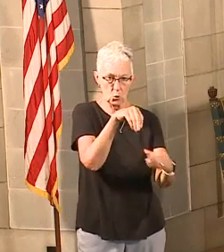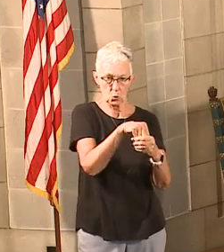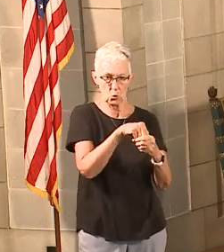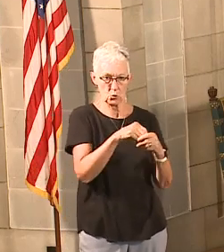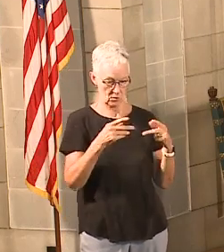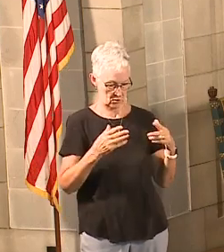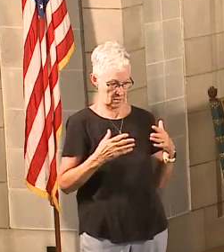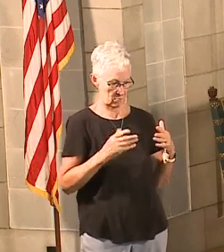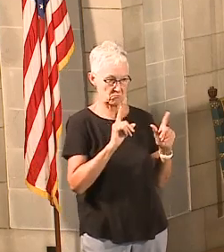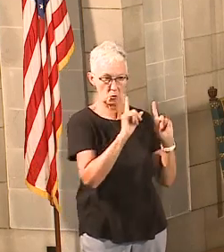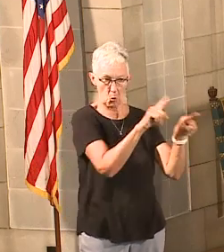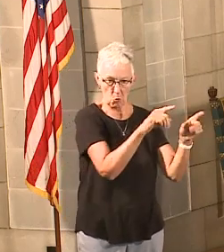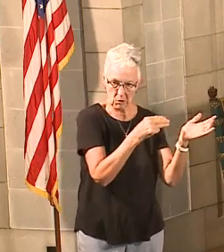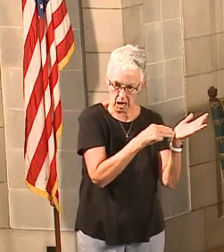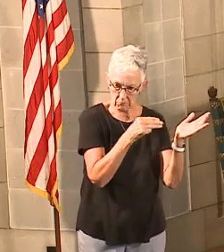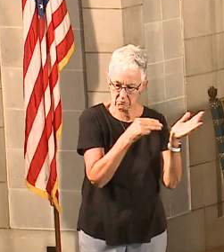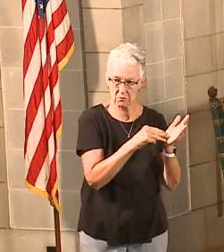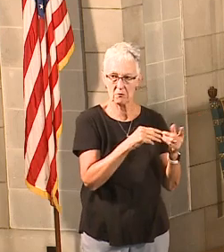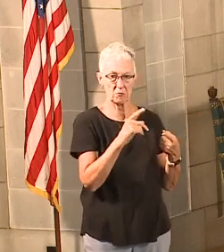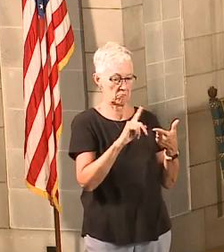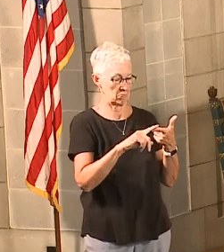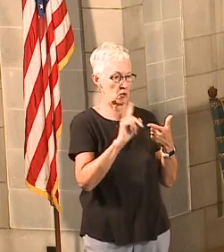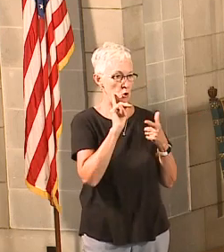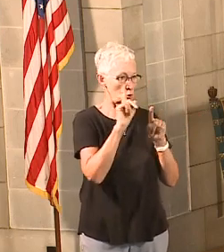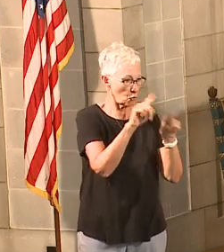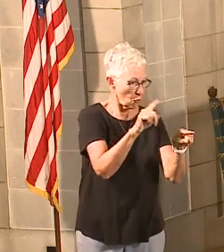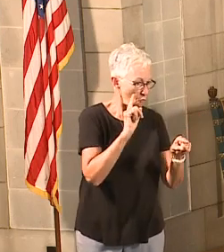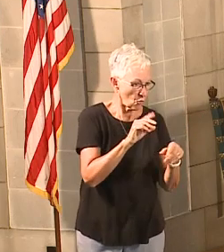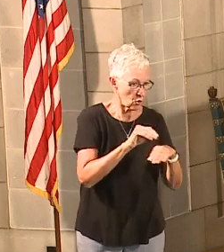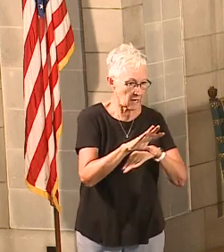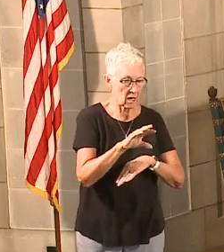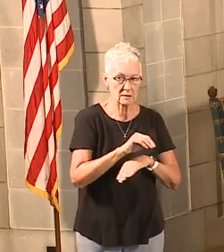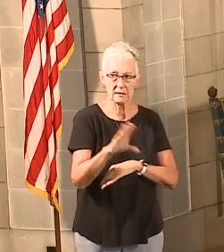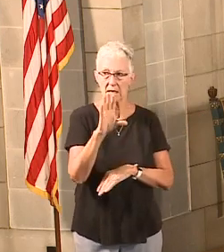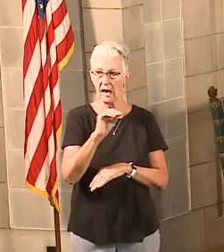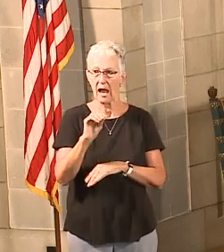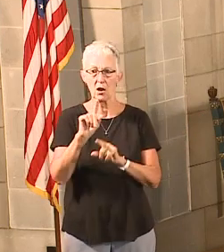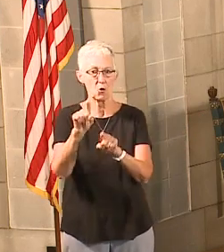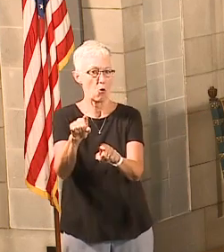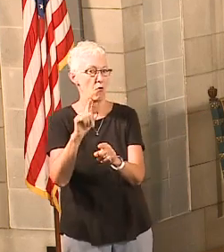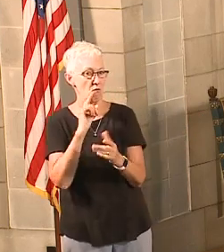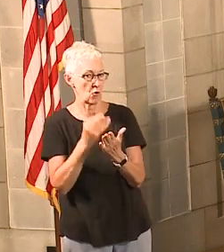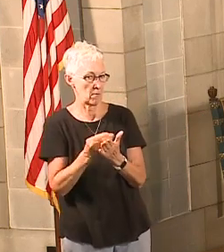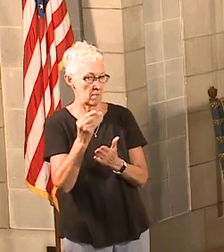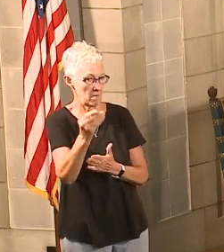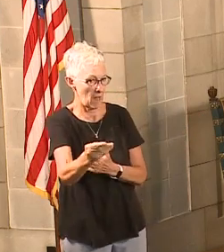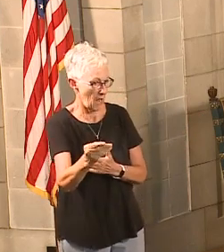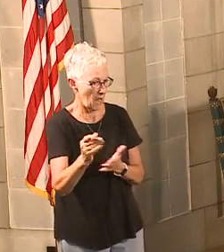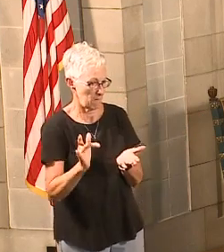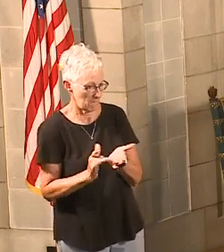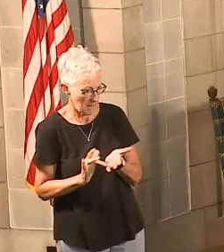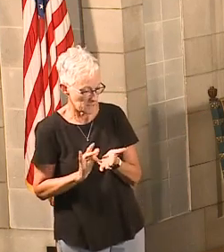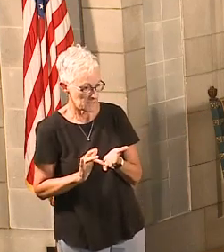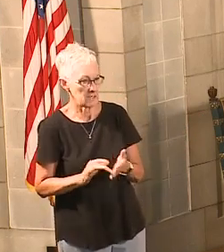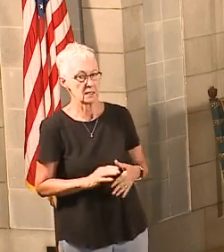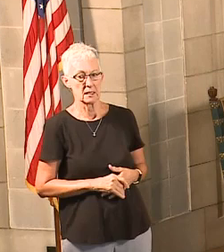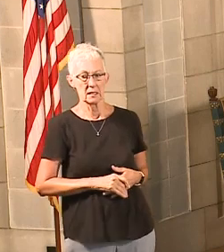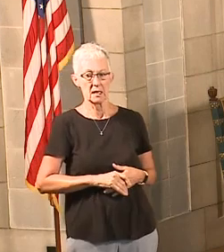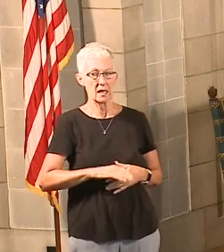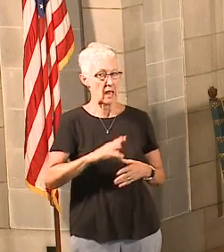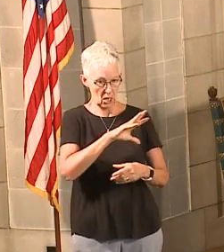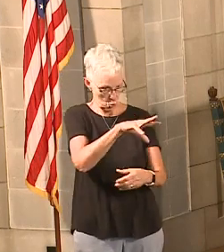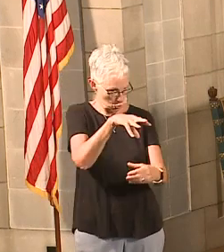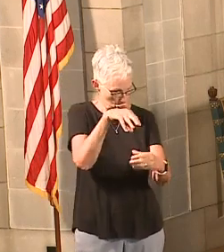the physical health, behavioral health, and prescription drug packages. It includes things like ambulatory care, emergency